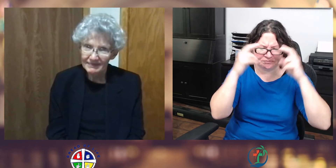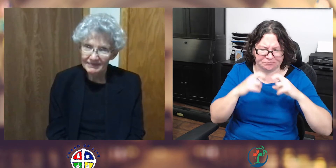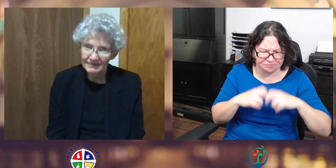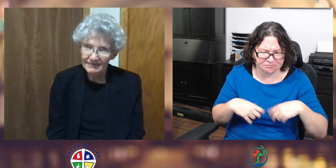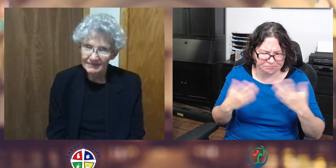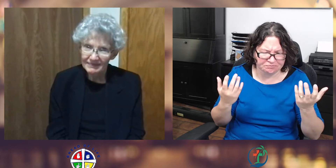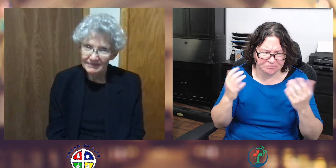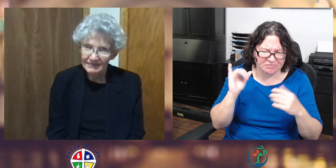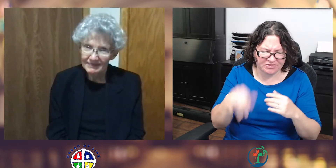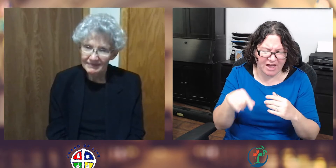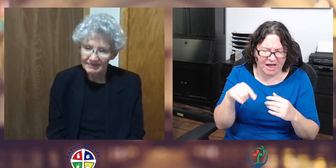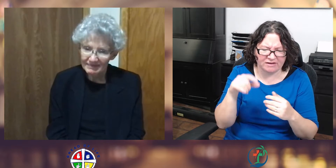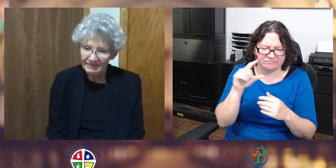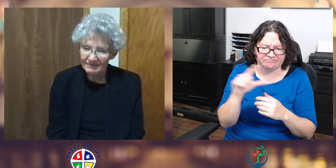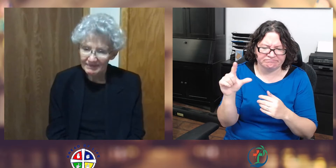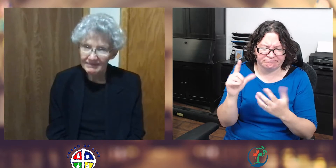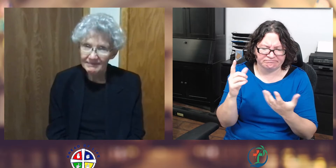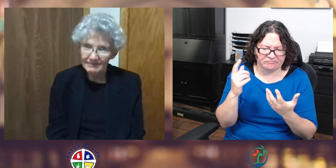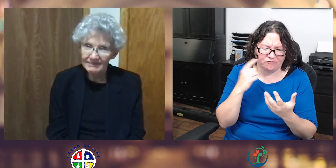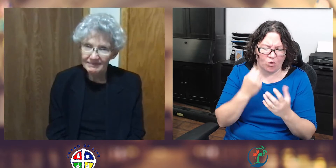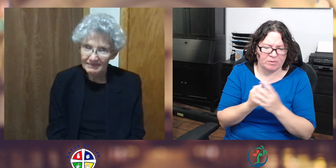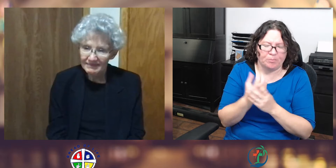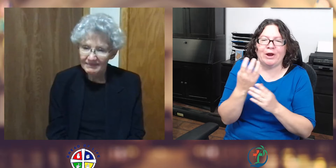My house was bought with flood money.